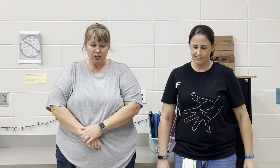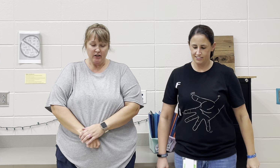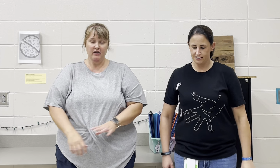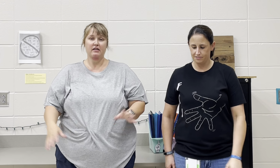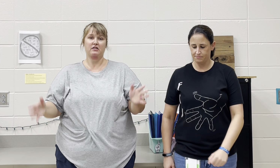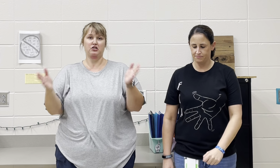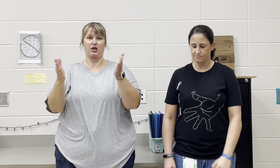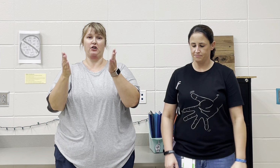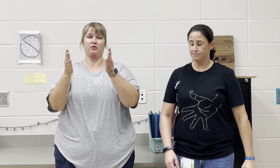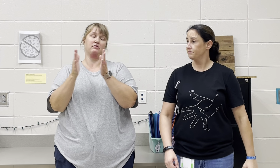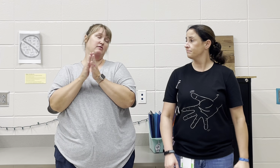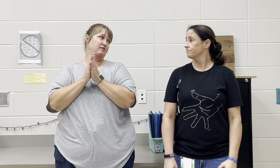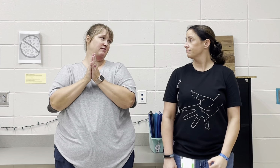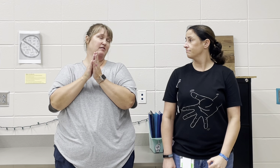Learn. So,